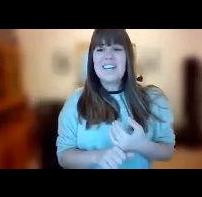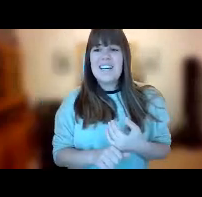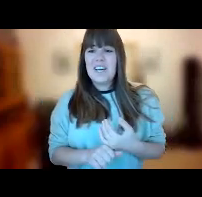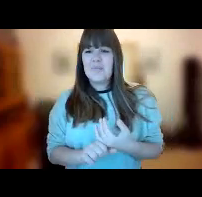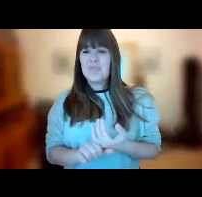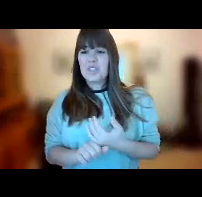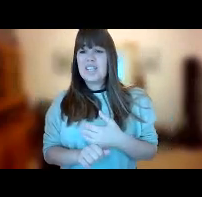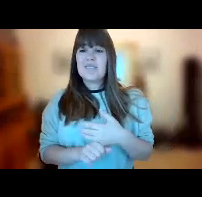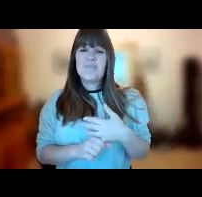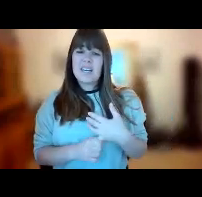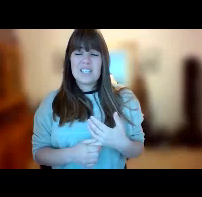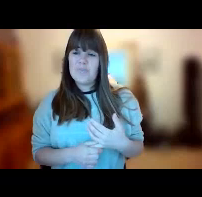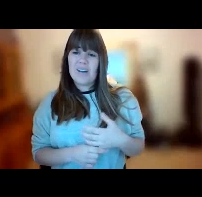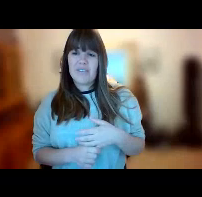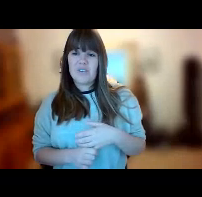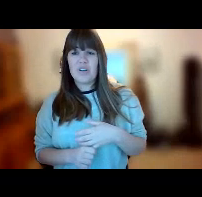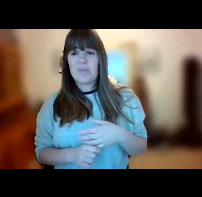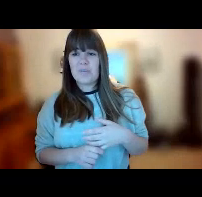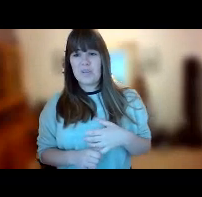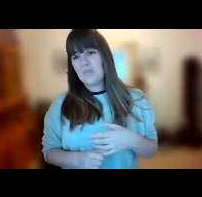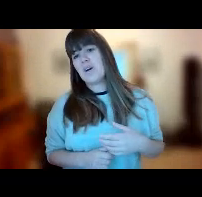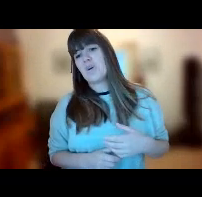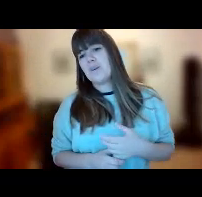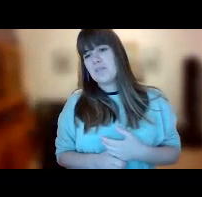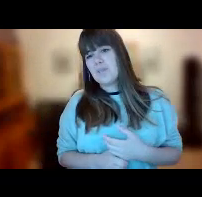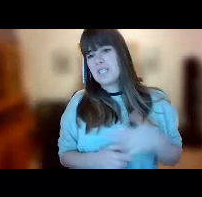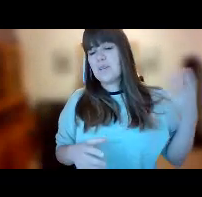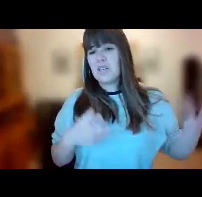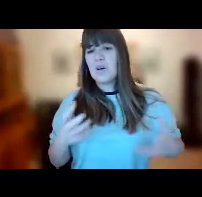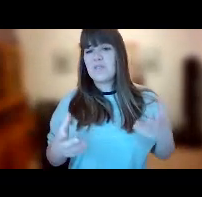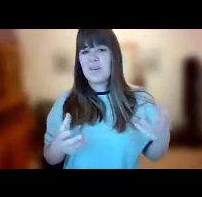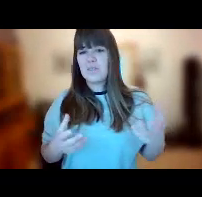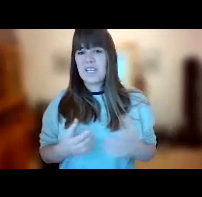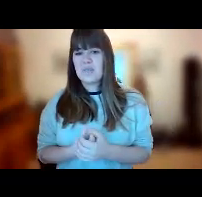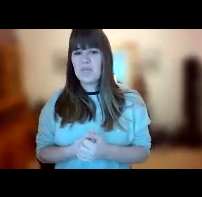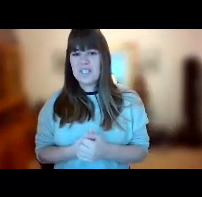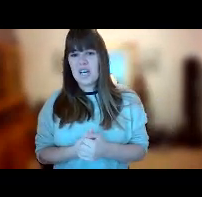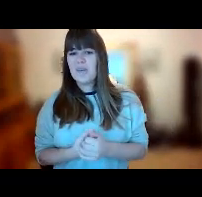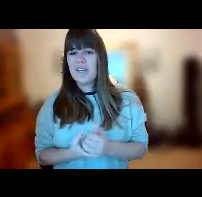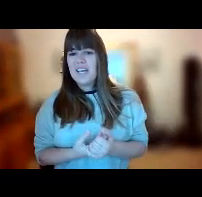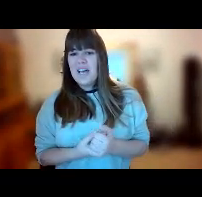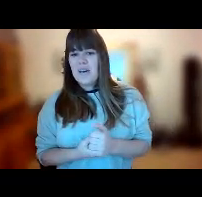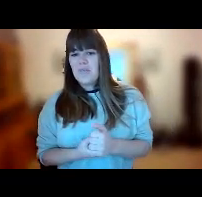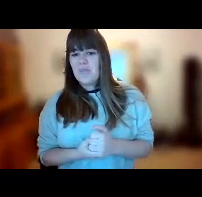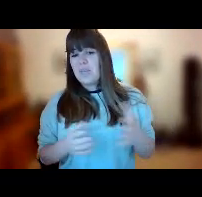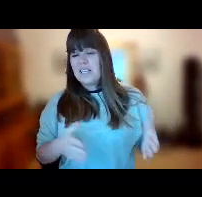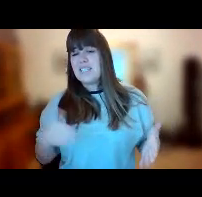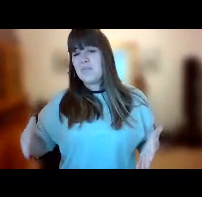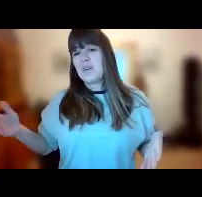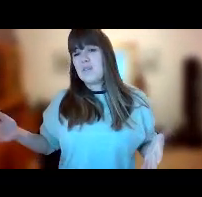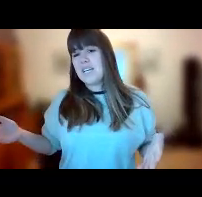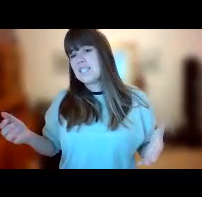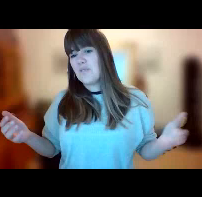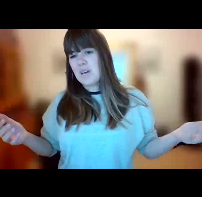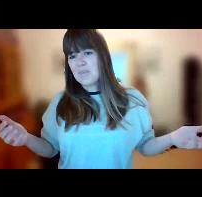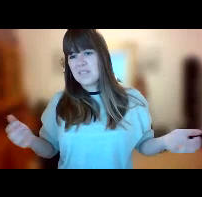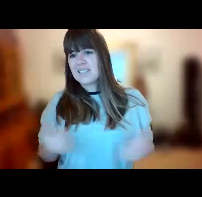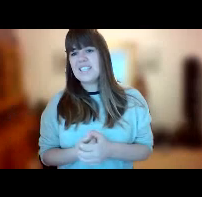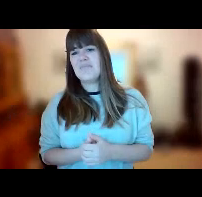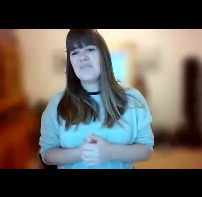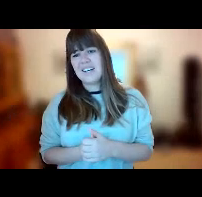now, which creates a massive barrier for a lot of the people that we work with. So we then spend a lot of time trying to put in place different processes